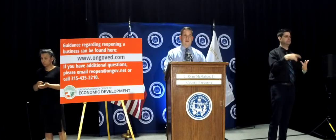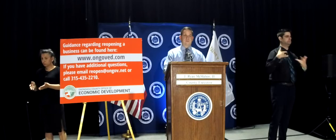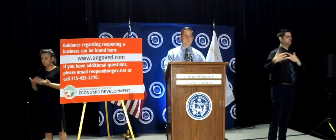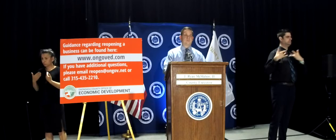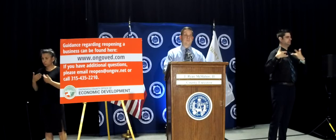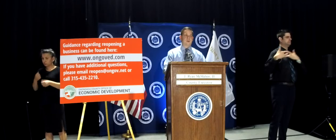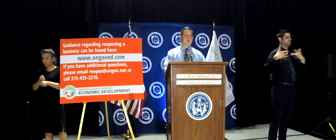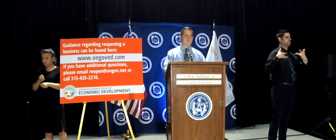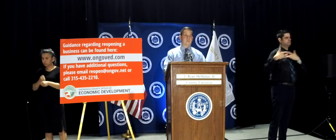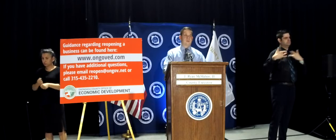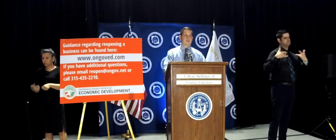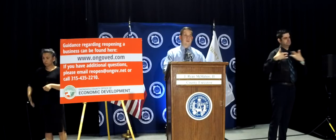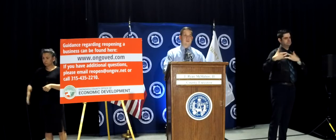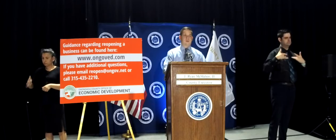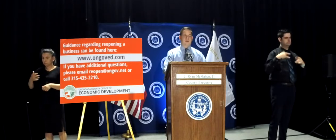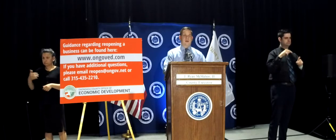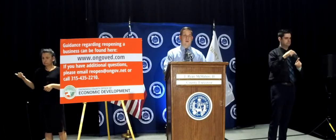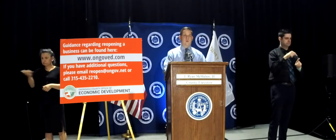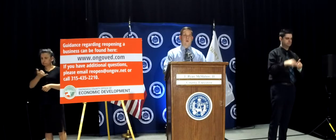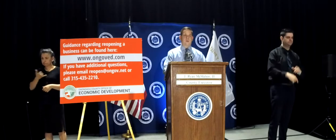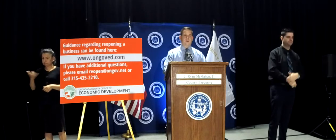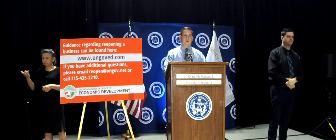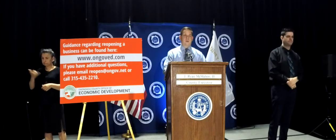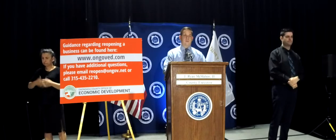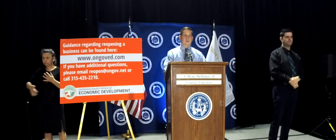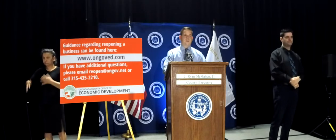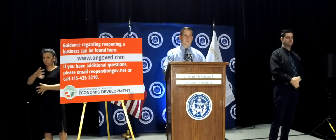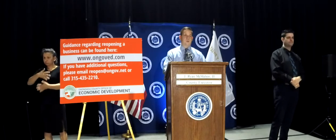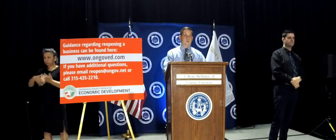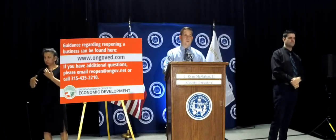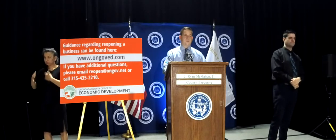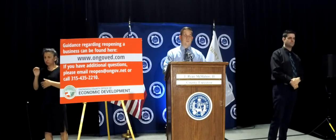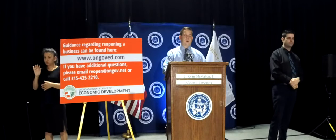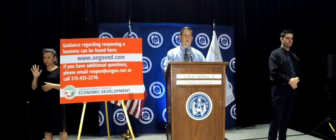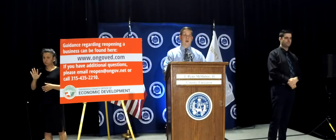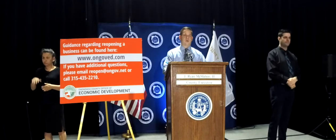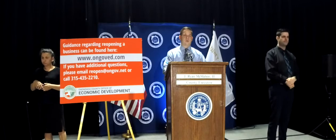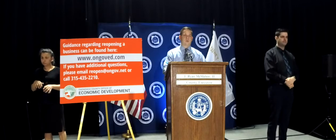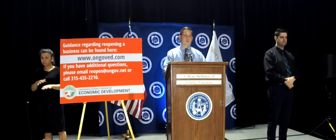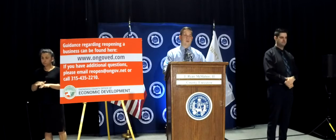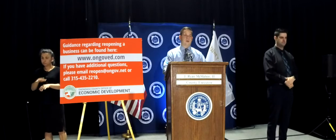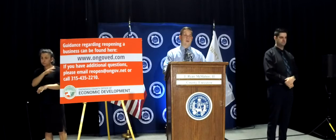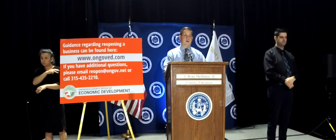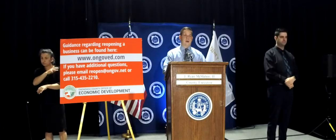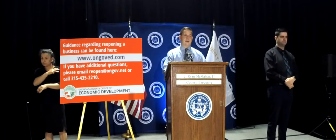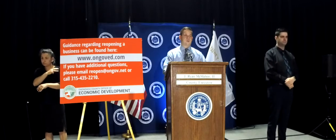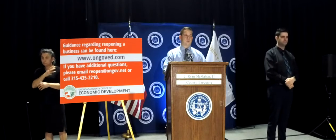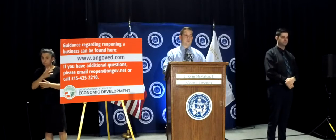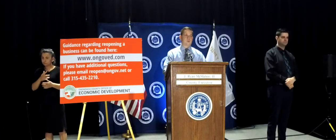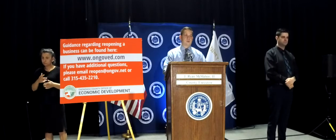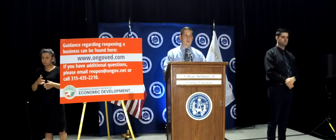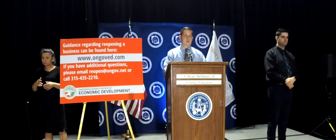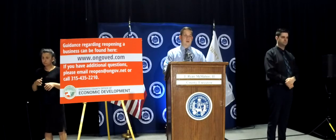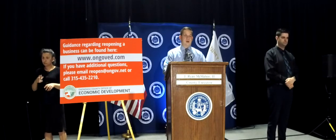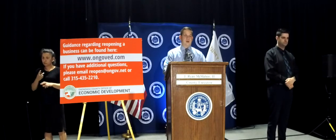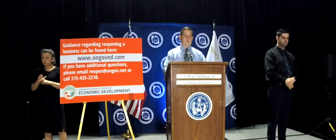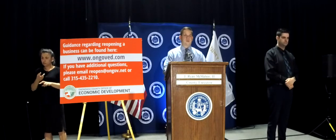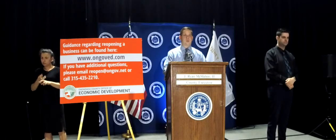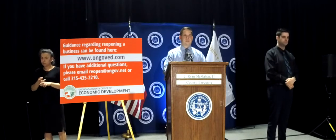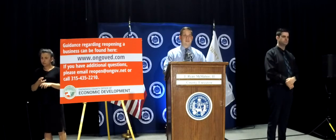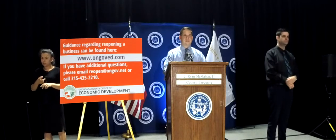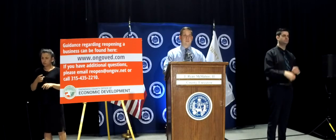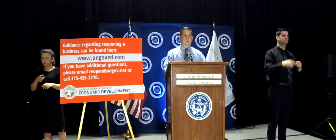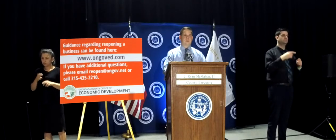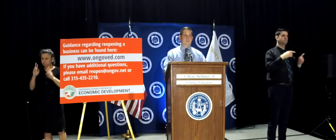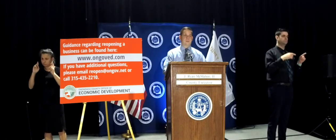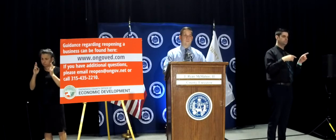are solid. There's still a lot of great work being done by many people in the public health arena and our hospitals, and they're